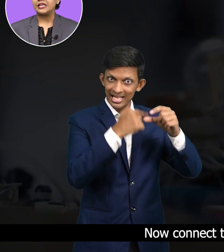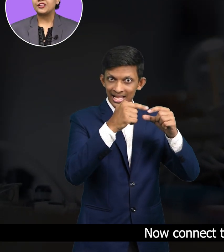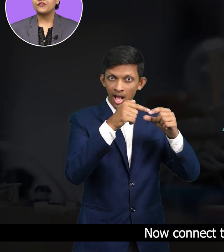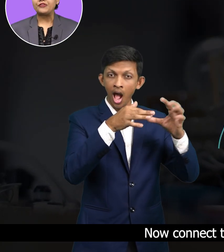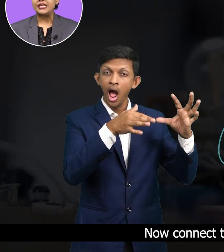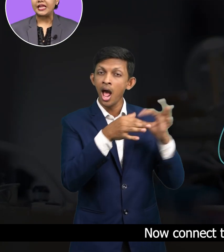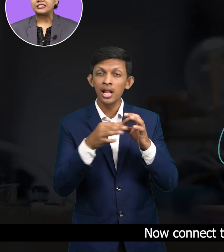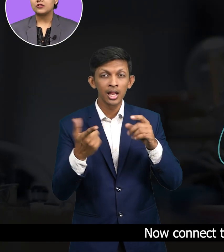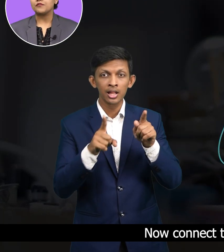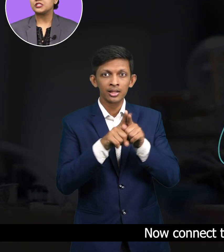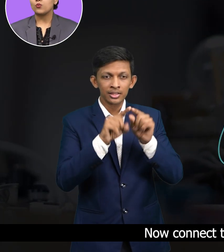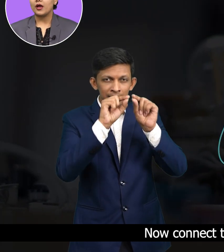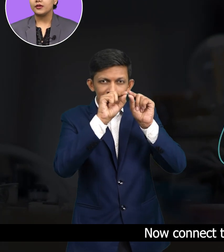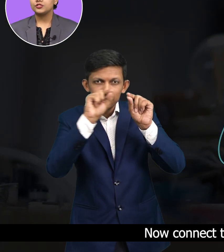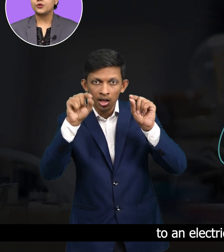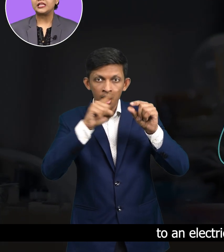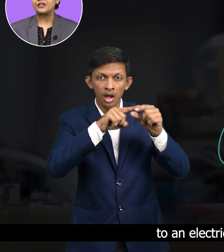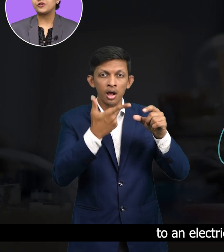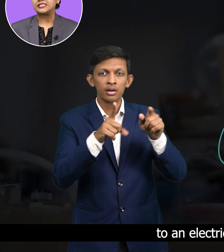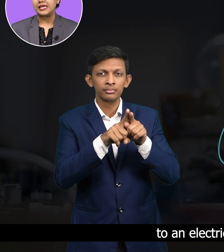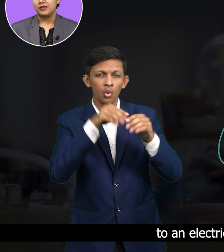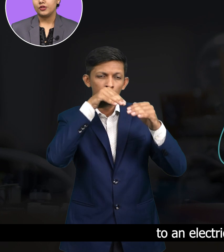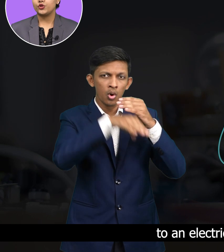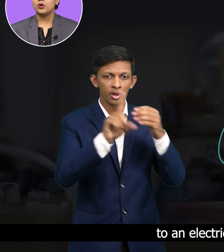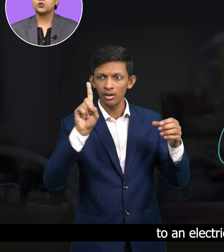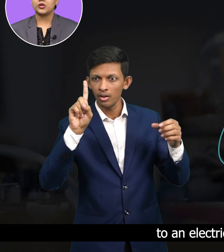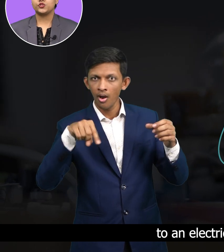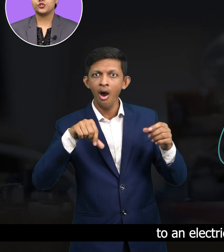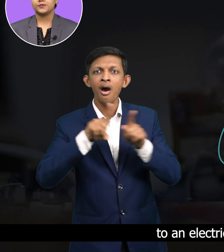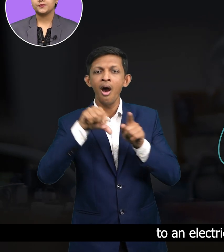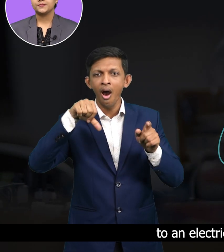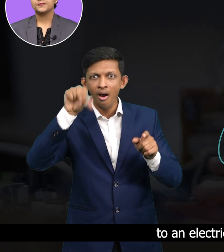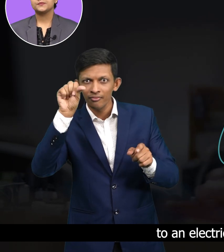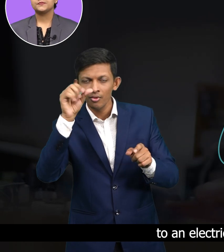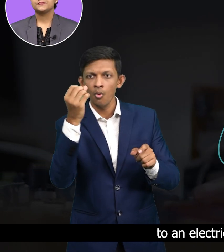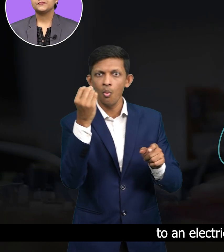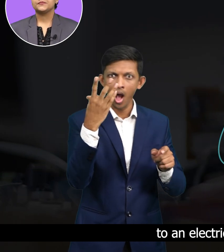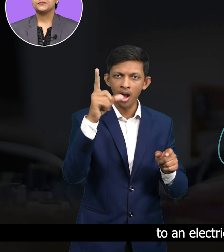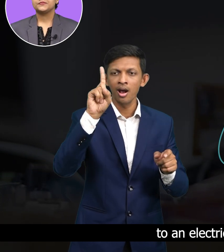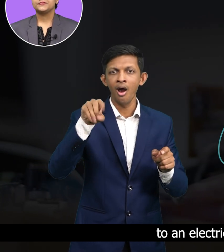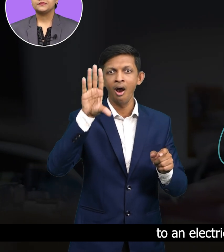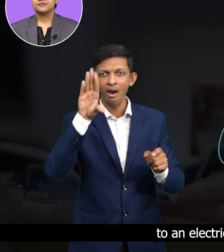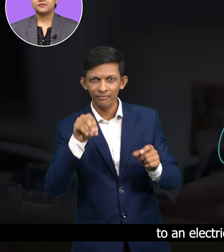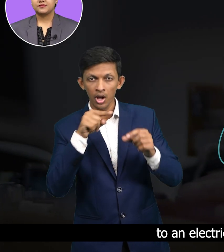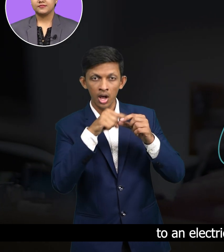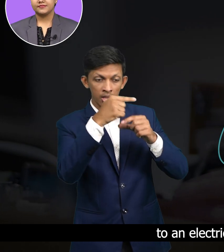Now connect the free ends of this wire to an electric cell through a switch.